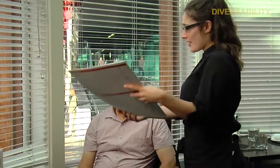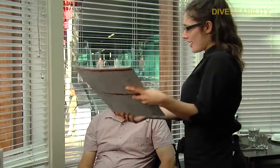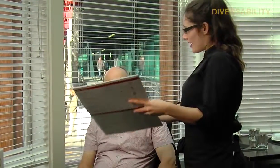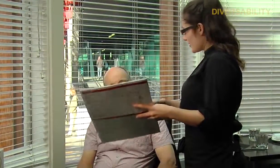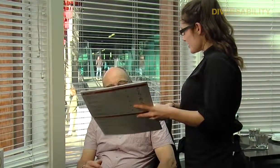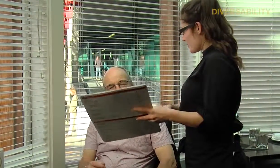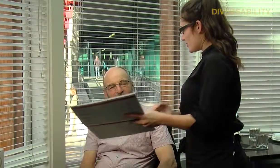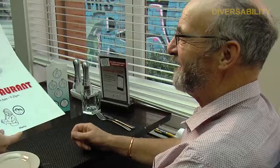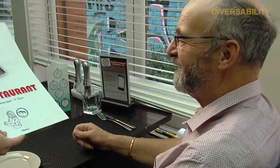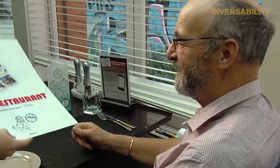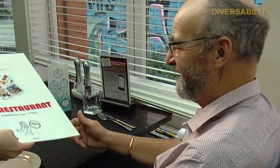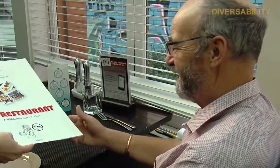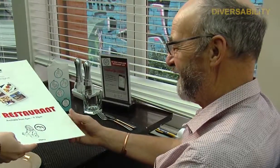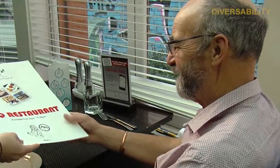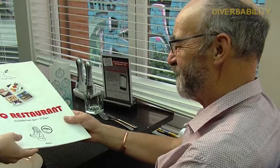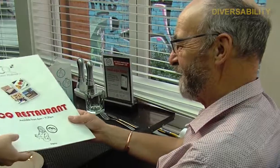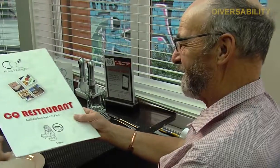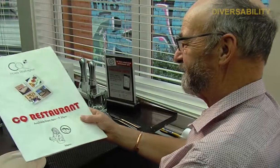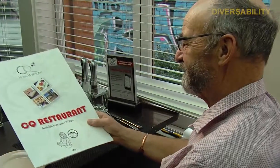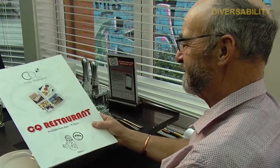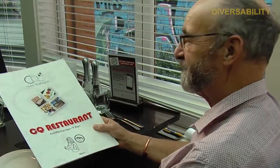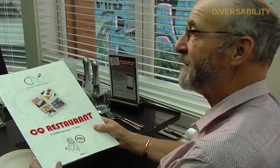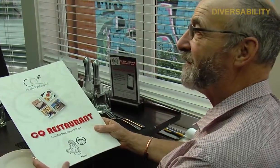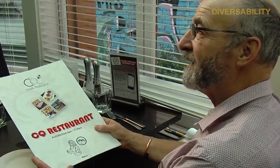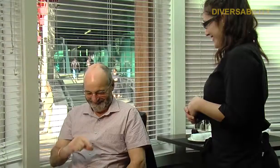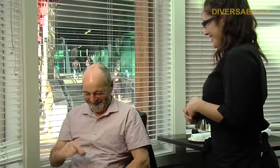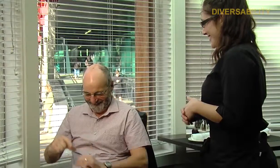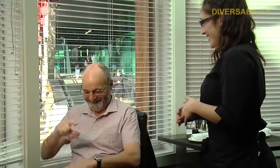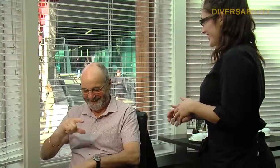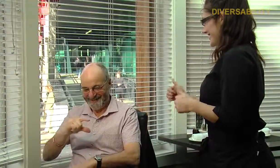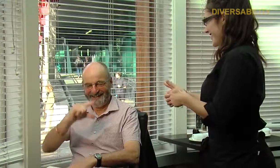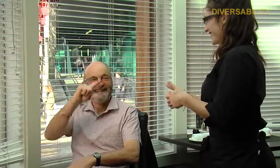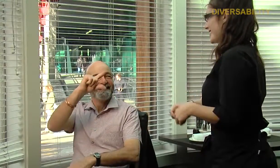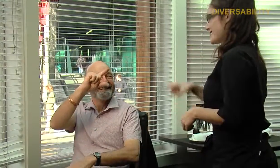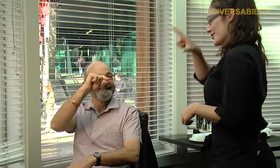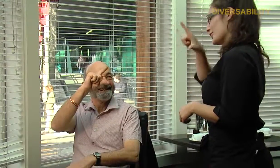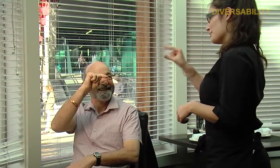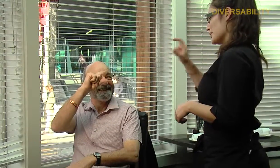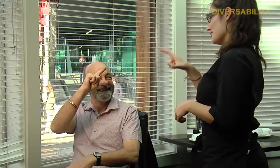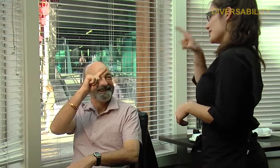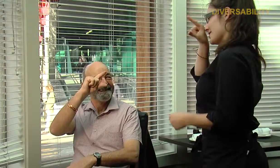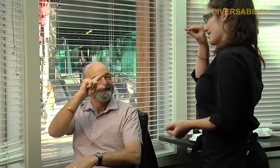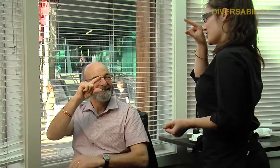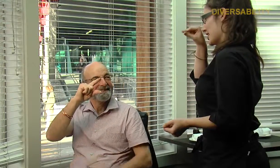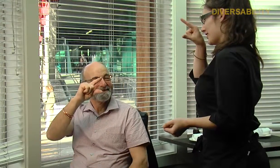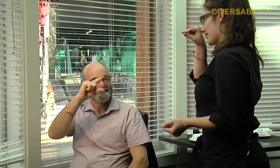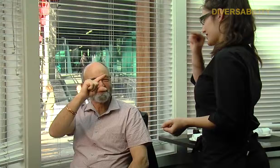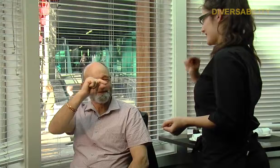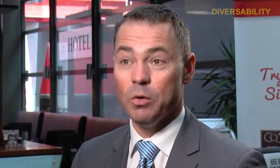the resources that you need right in front of you when it comes to trying to order your chicken dinner or whatever it may be. So every year we're looking